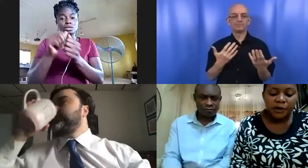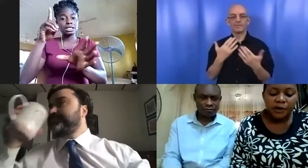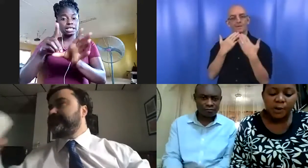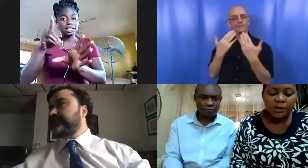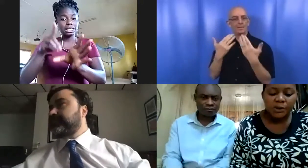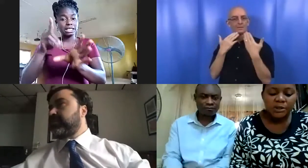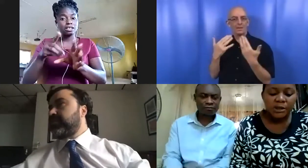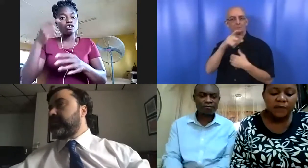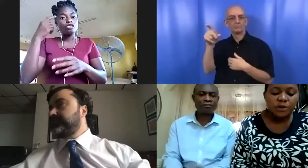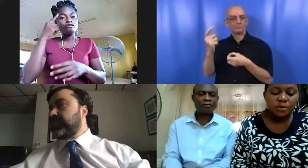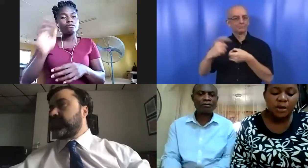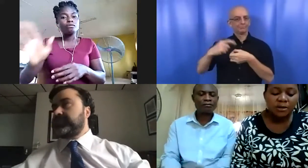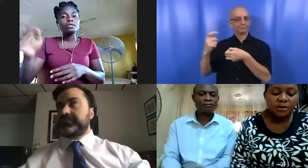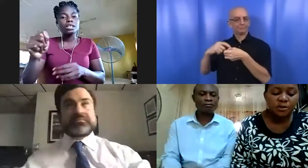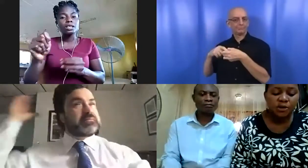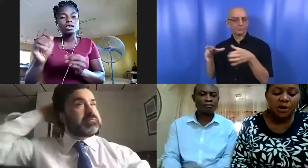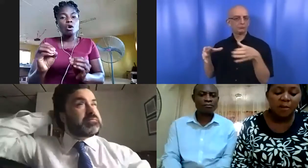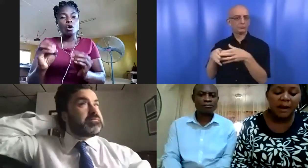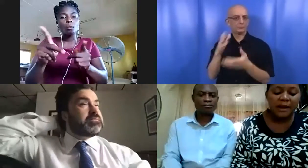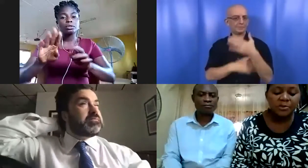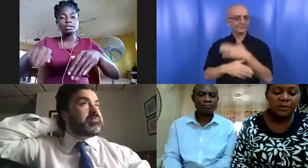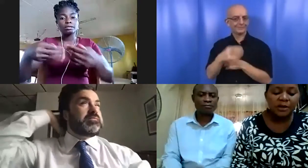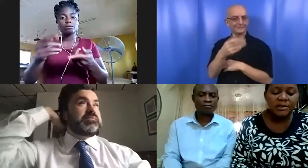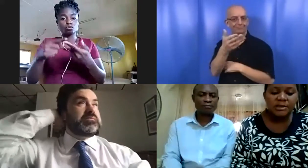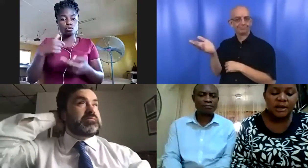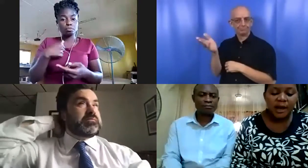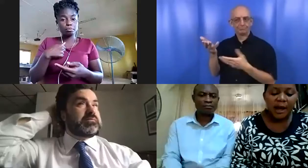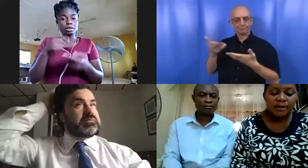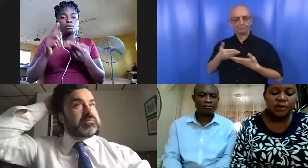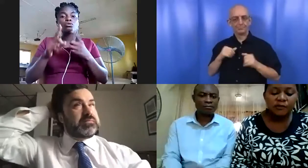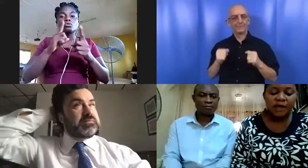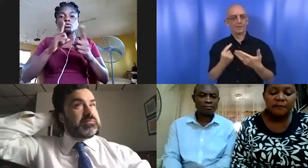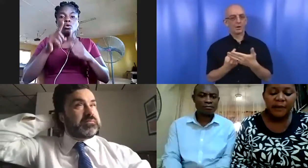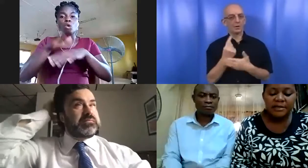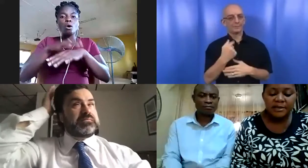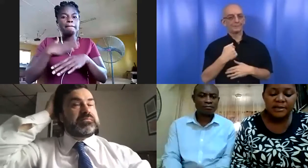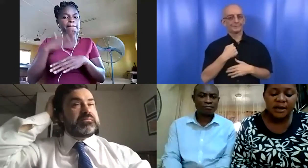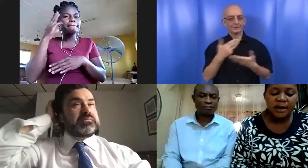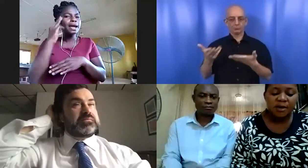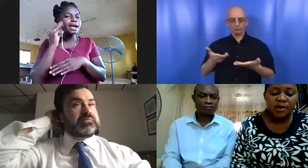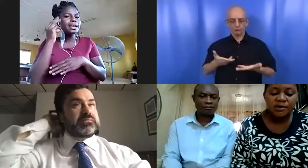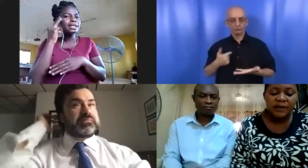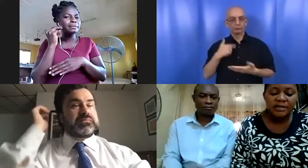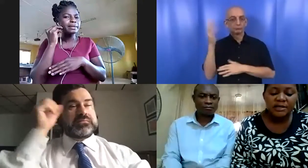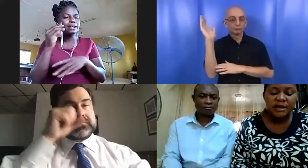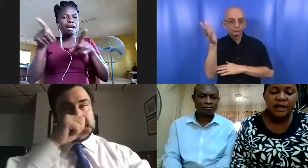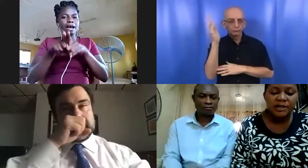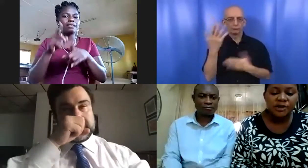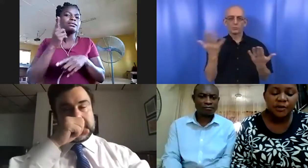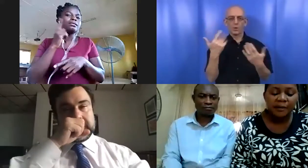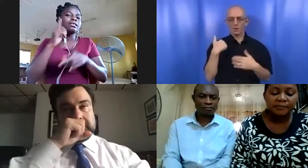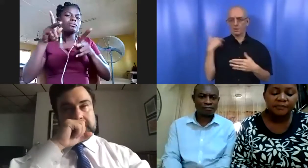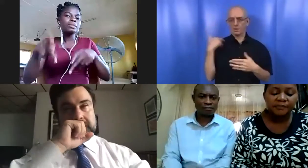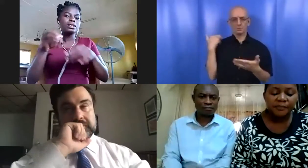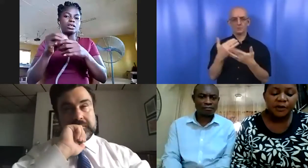for the opportunity given to me to talk on my experience and those of deaf persons in Cross River State in